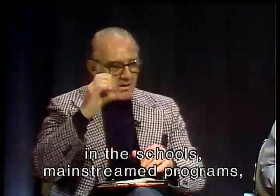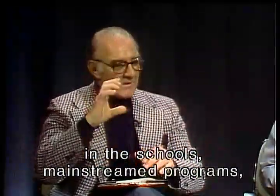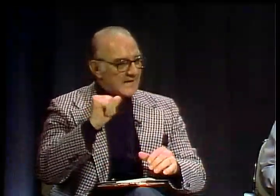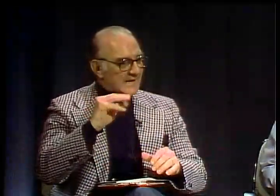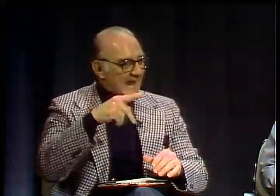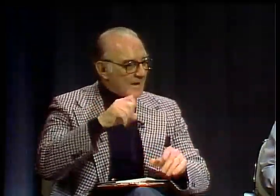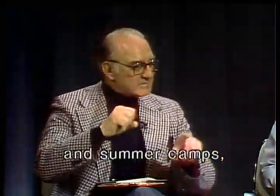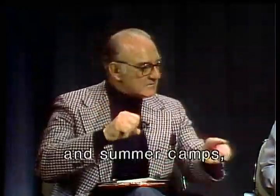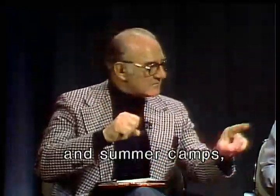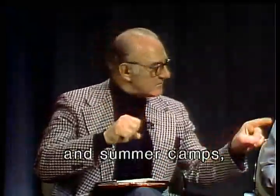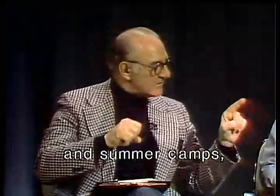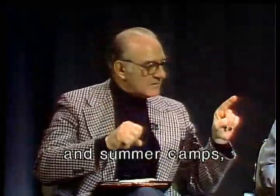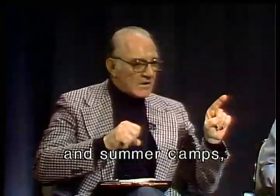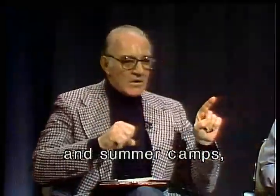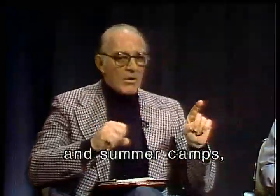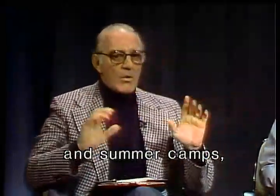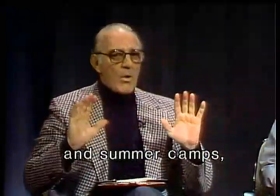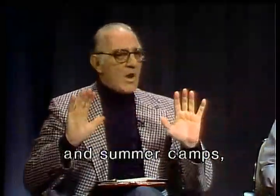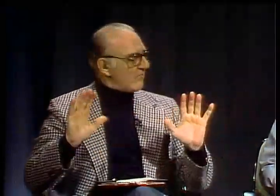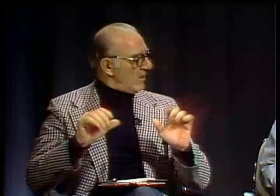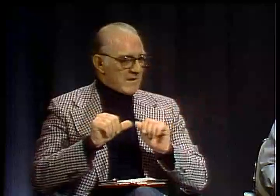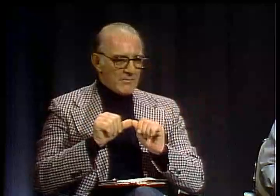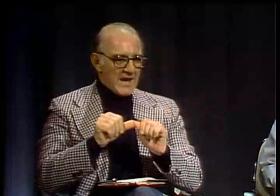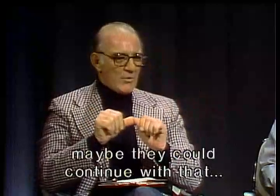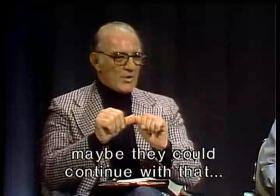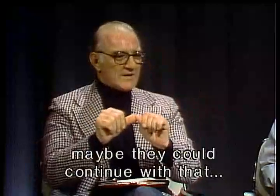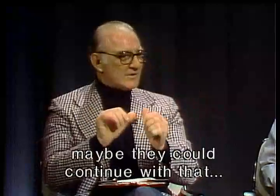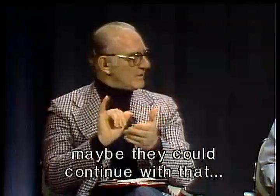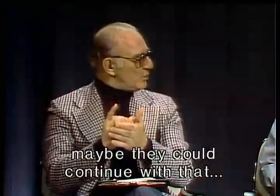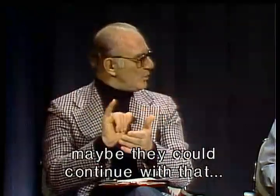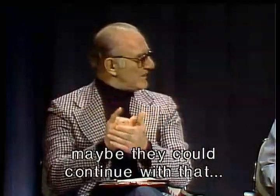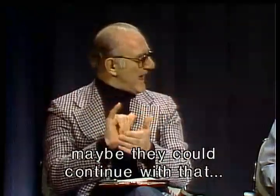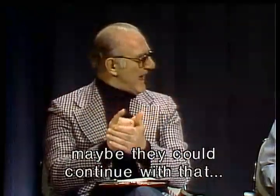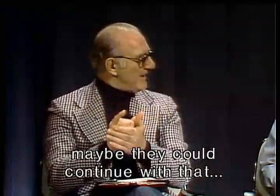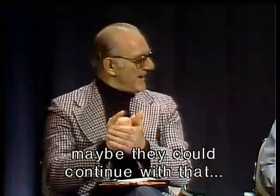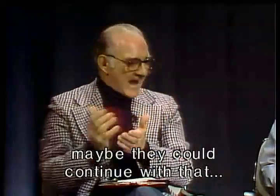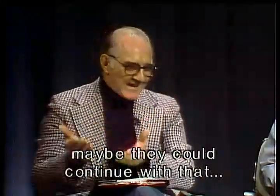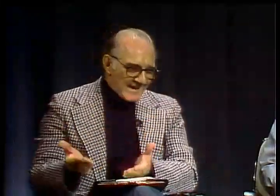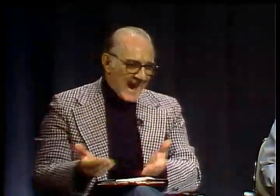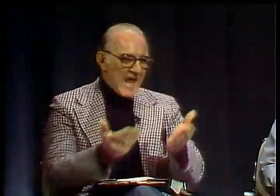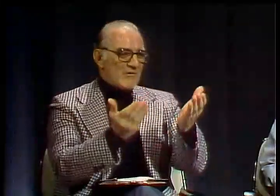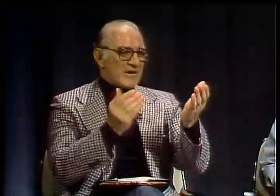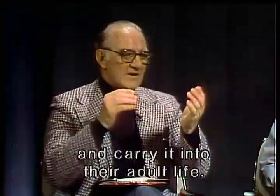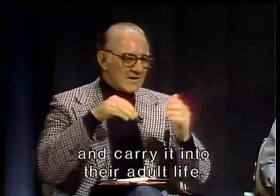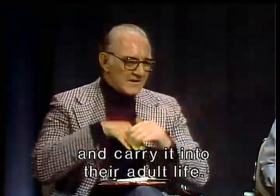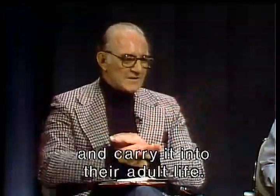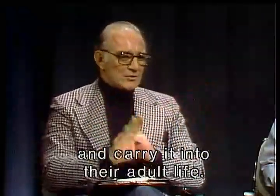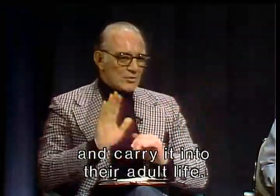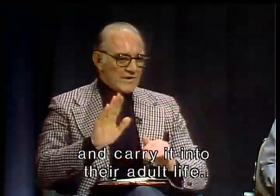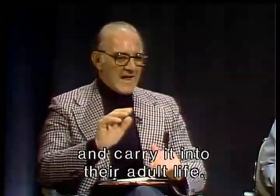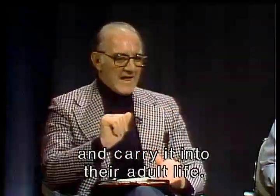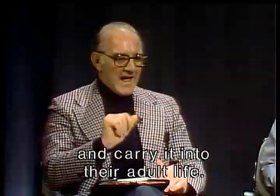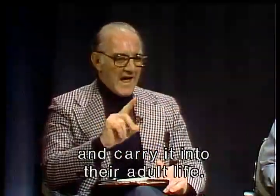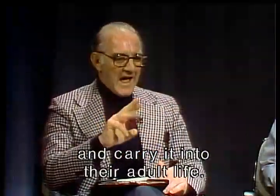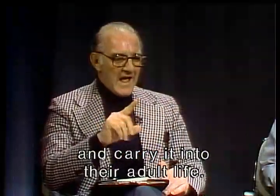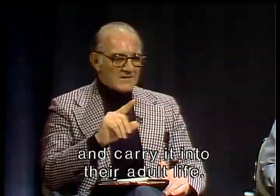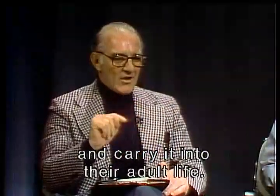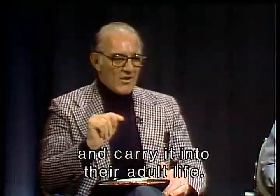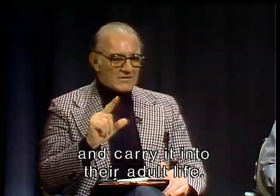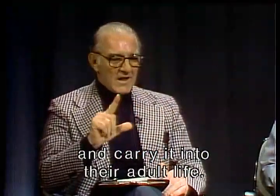summer camps, wonderful, maybe they could continue with that and carry it into their adult